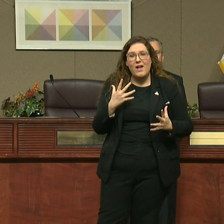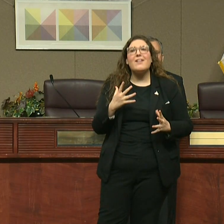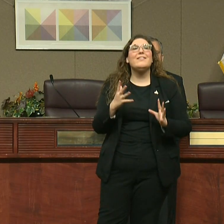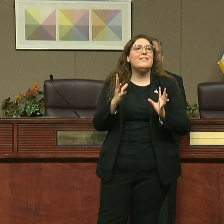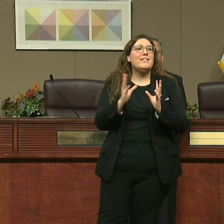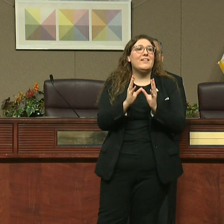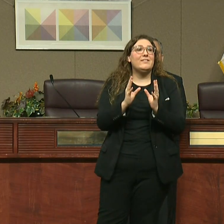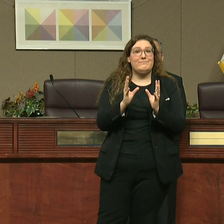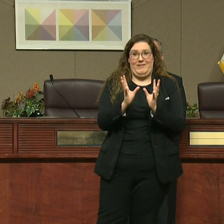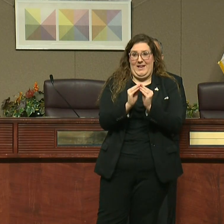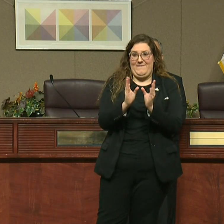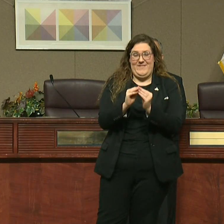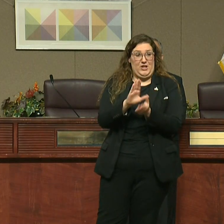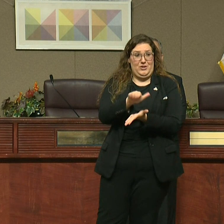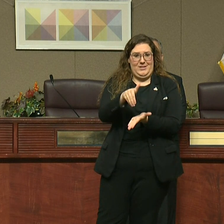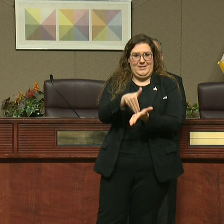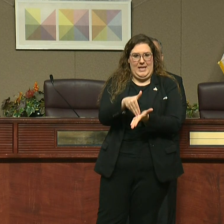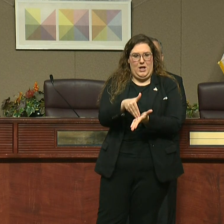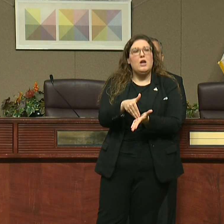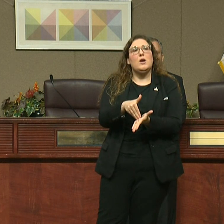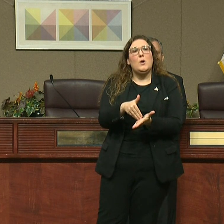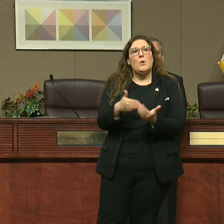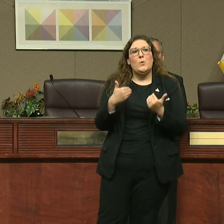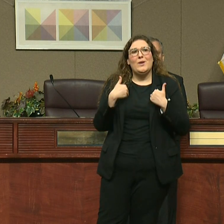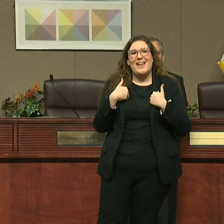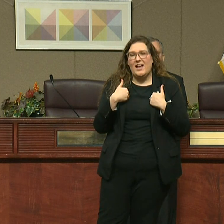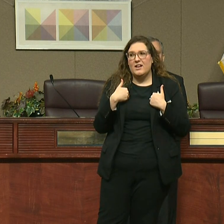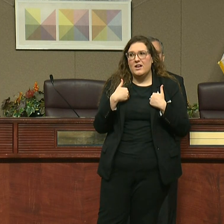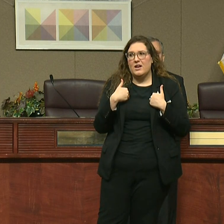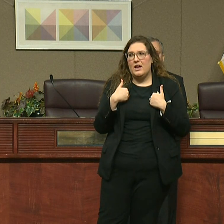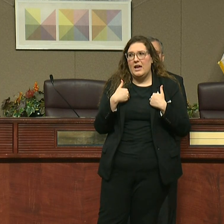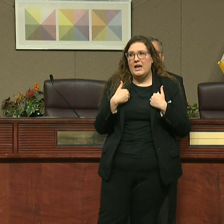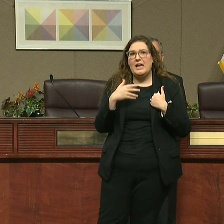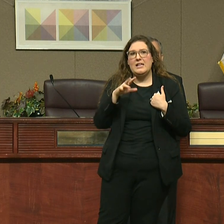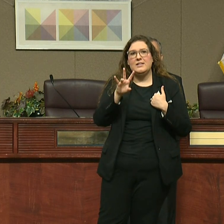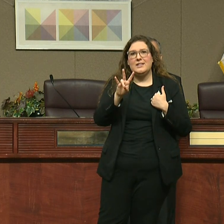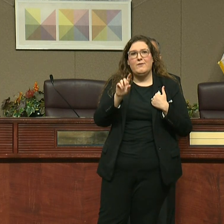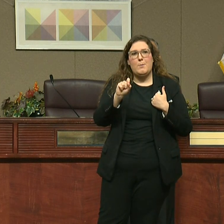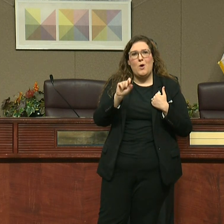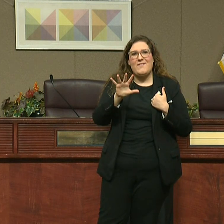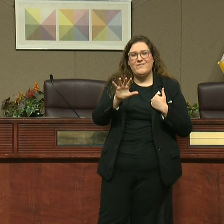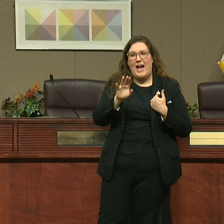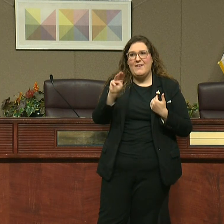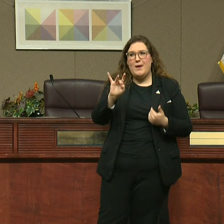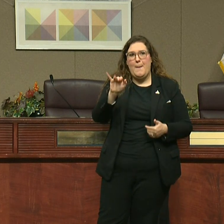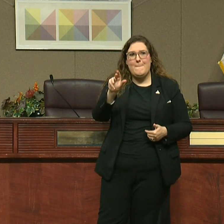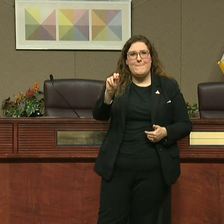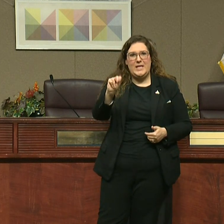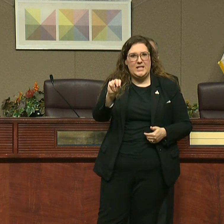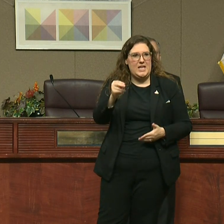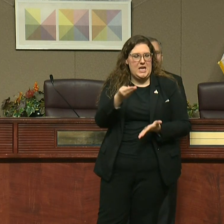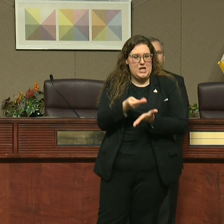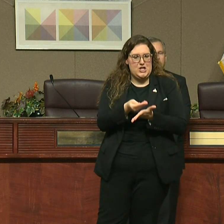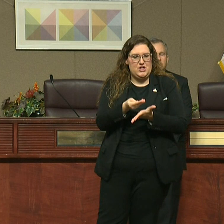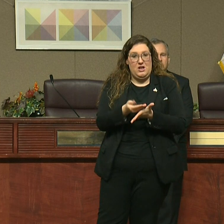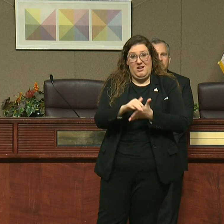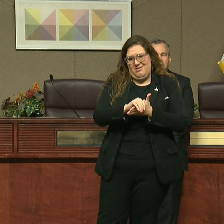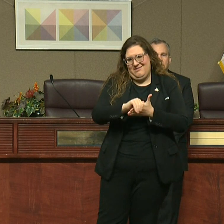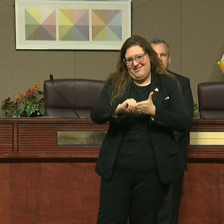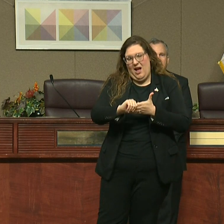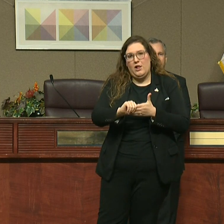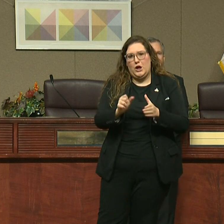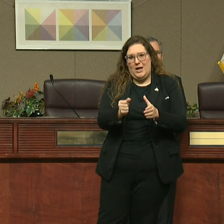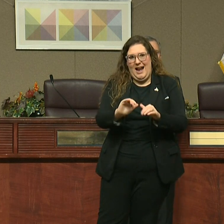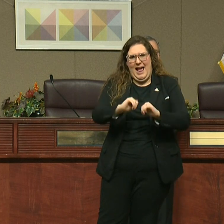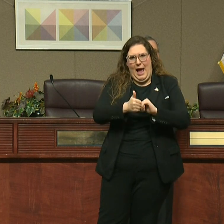a planned $605 million expansion there that will cause us to look at the